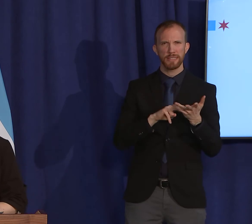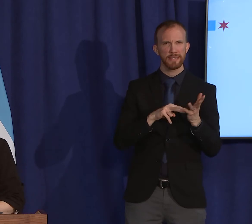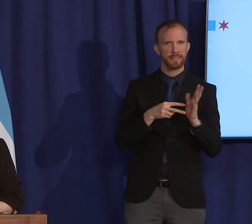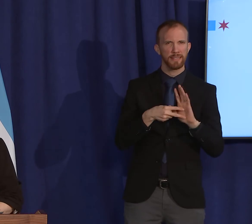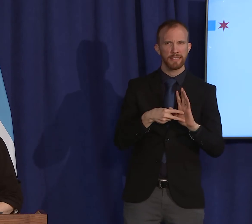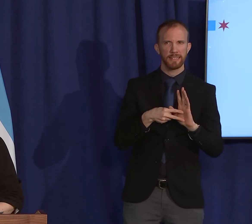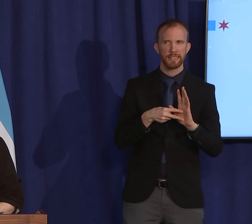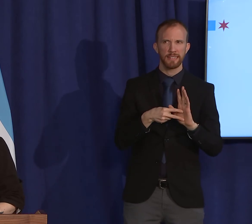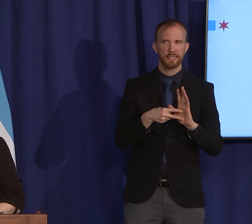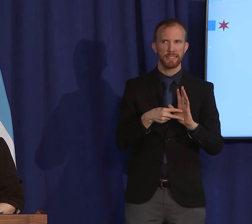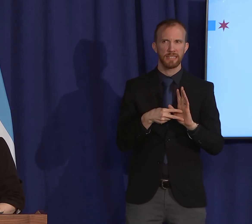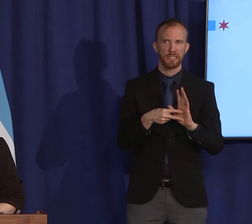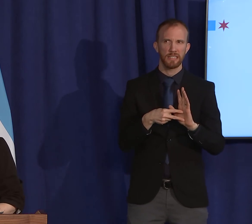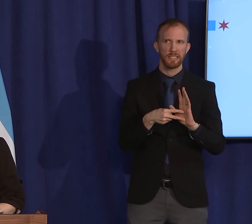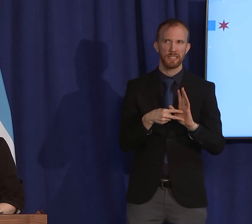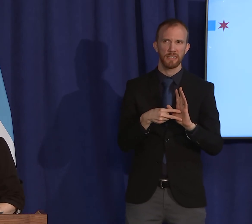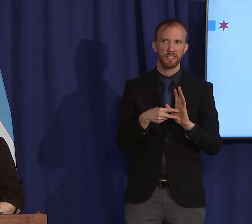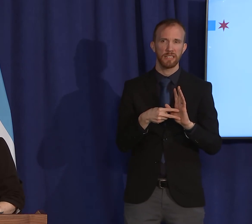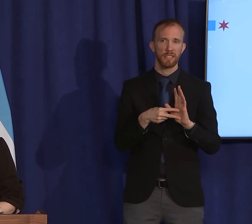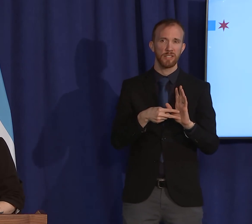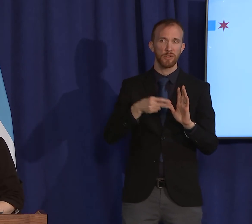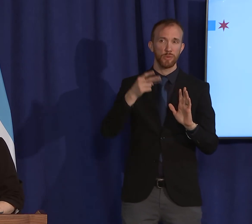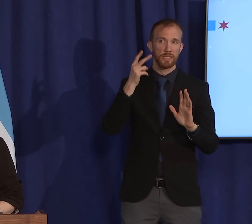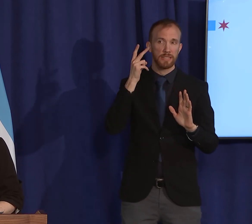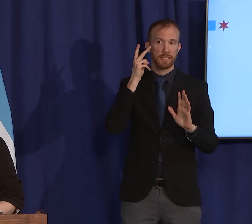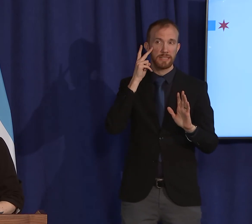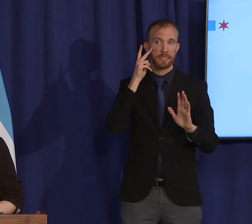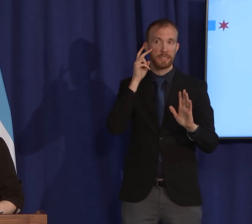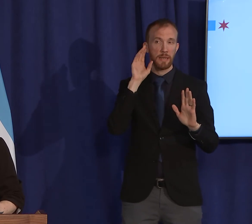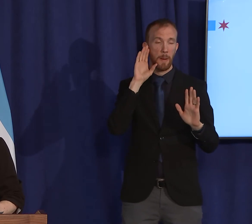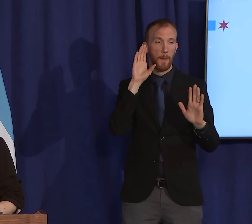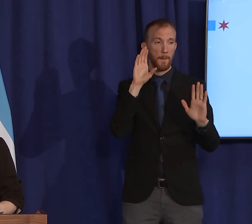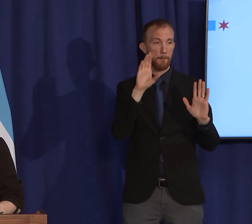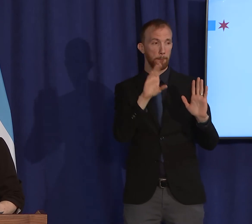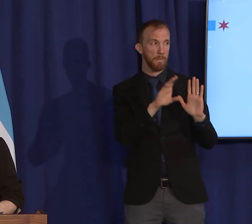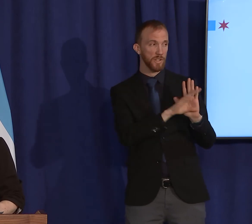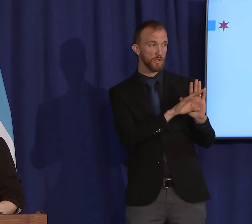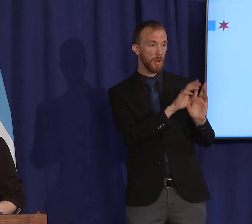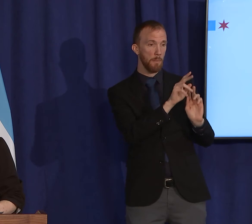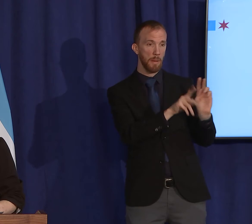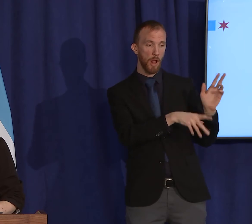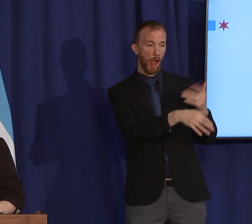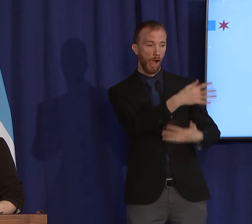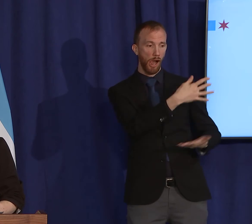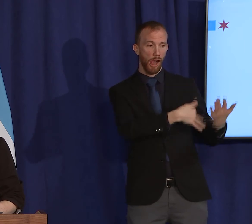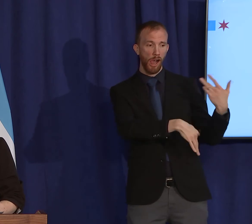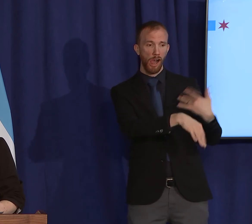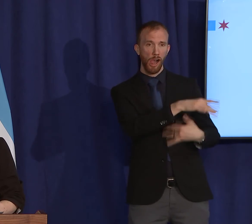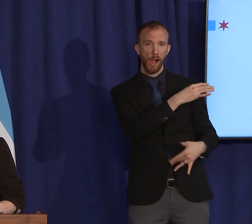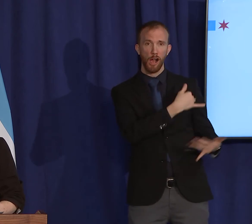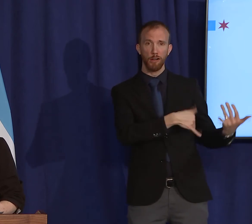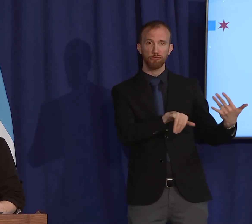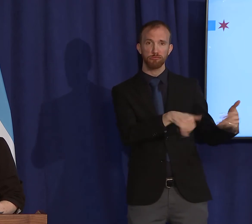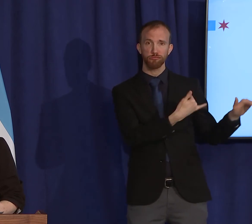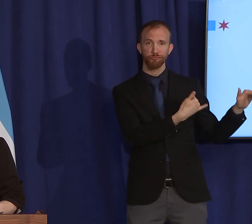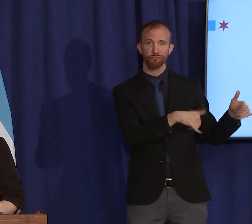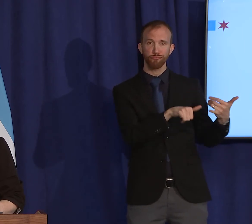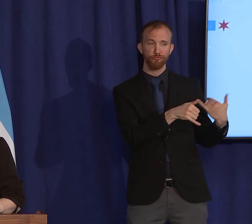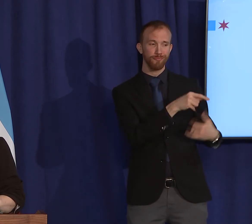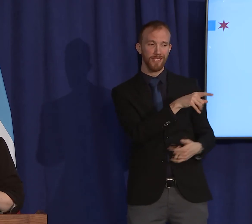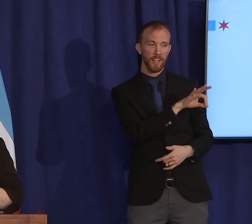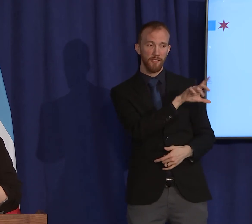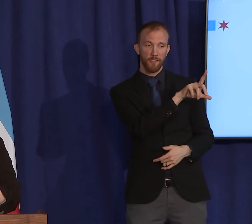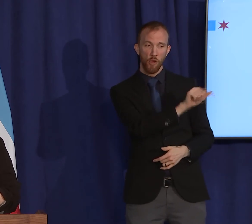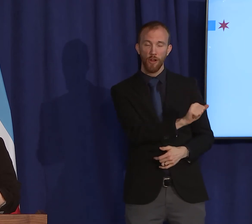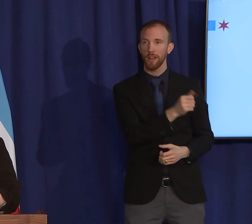in the context especially of some of the pictures we're seeing coming out of Florida, mm-hmm. where clearly people think this thing is over, yeah. and a lot of people from here are going to be going